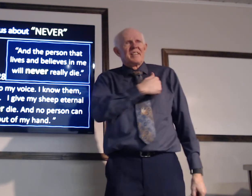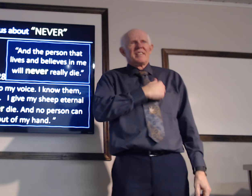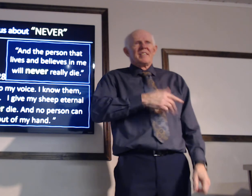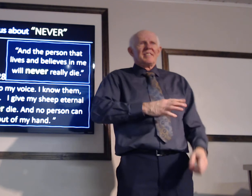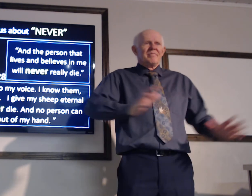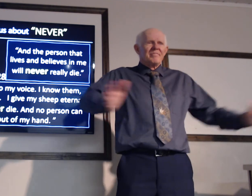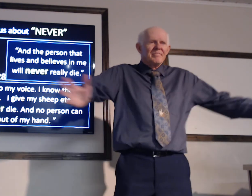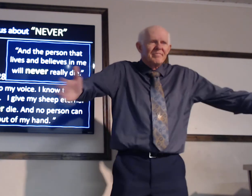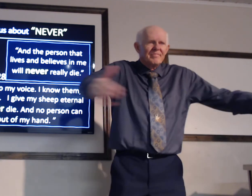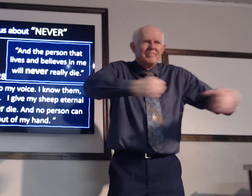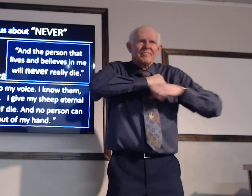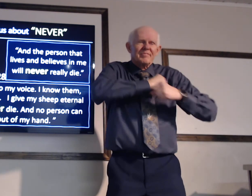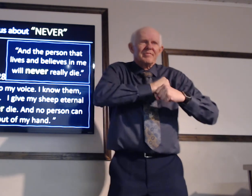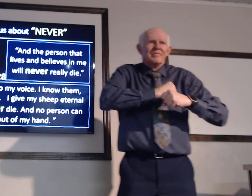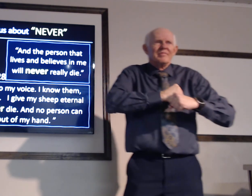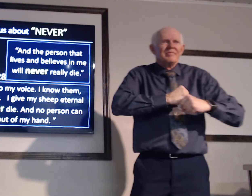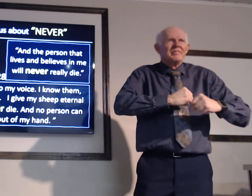He holds on to us. We hold on to him.